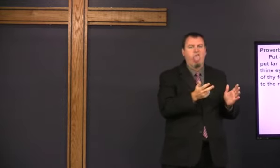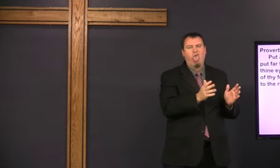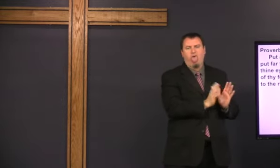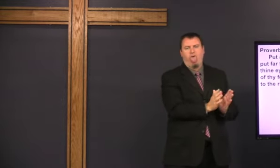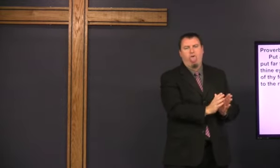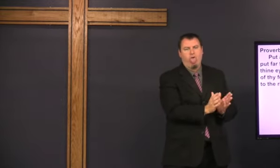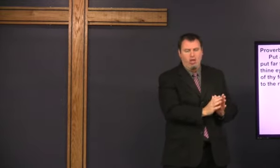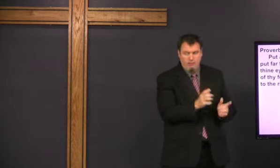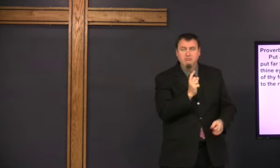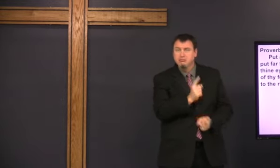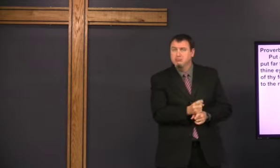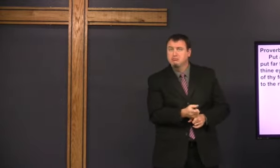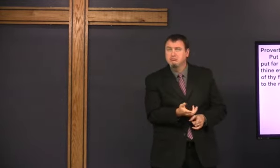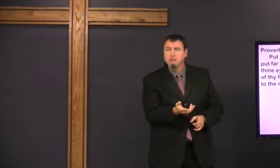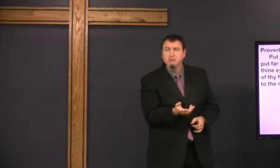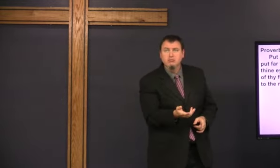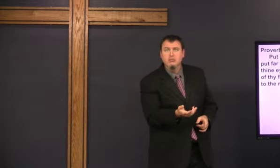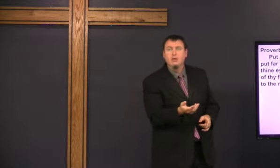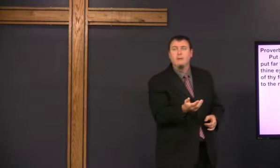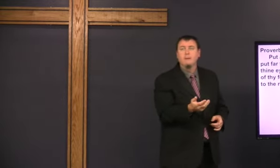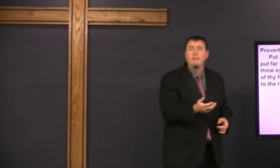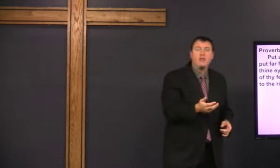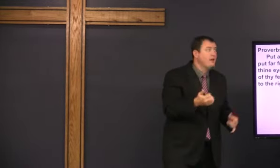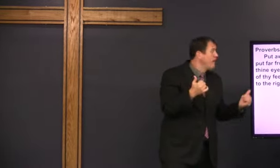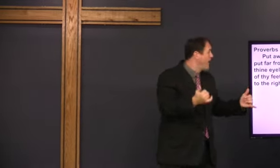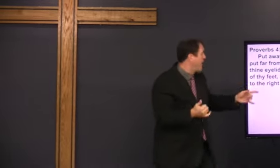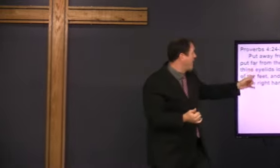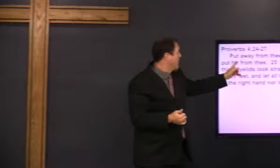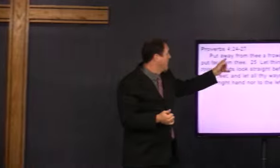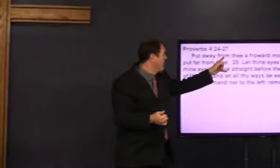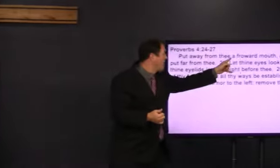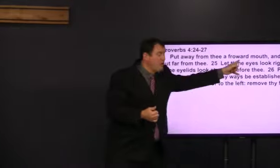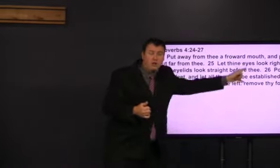Many people are attracted to lying and dishonesty.